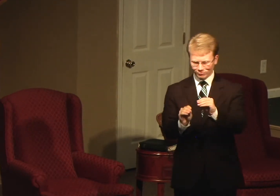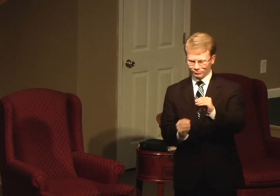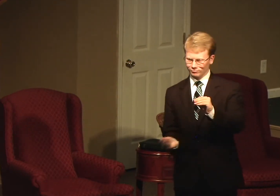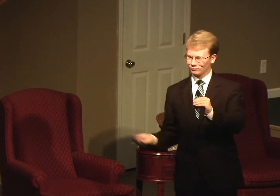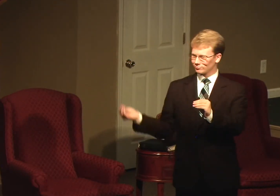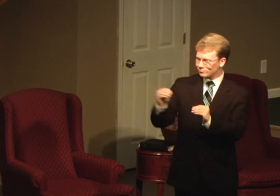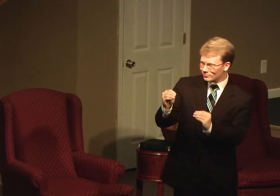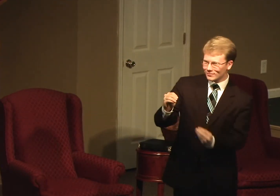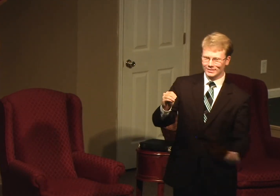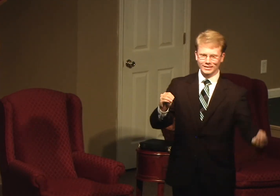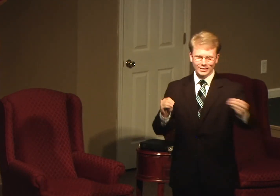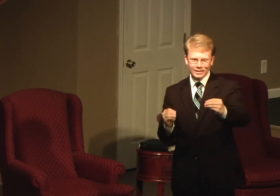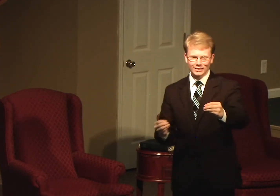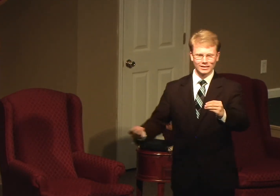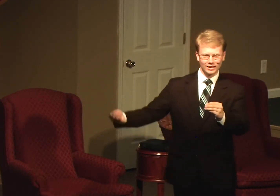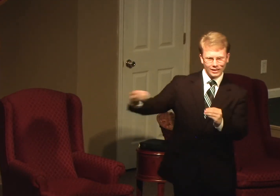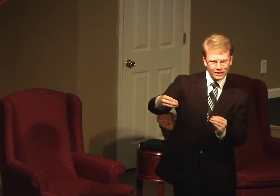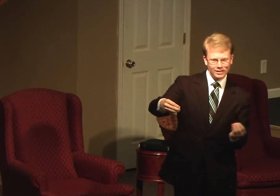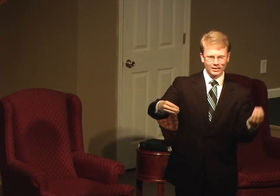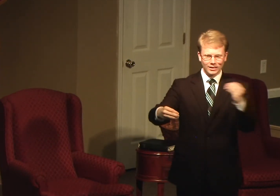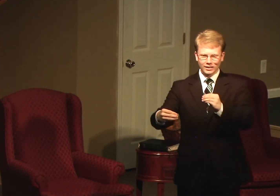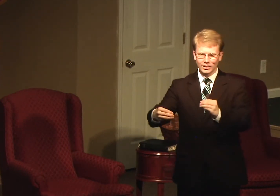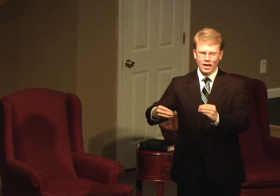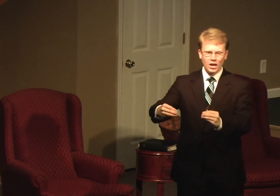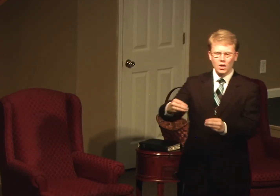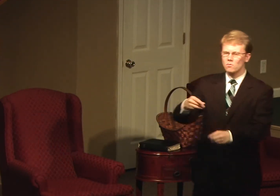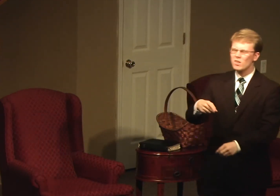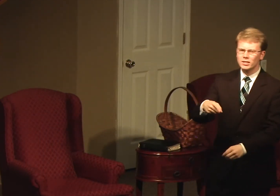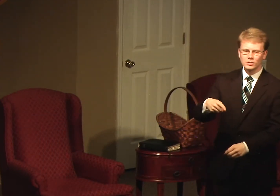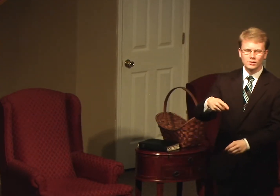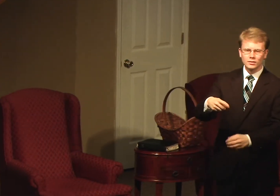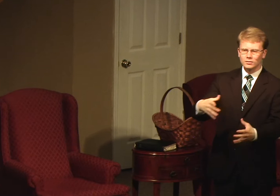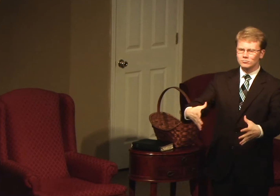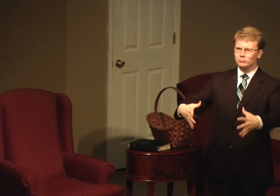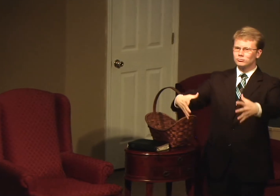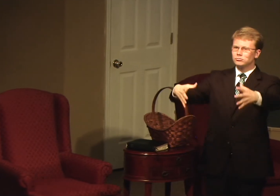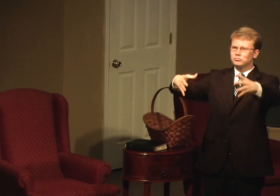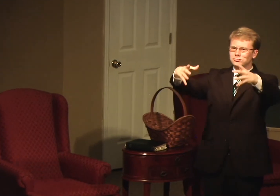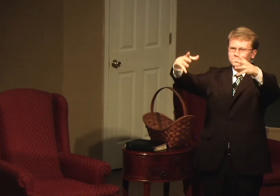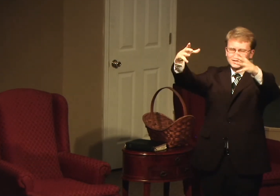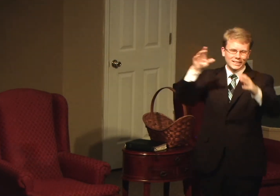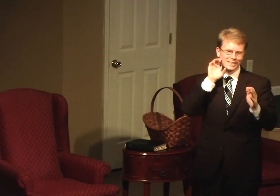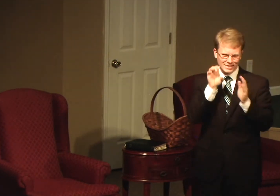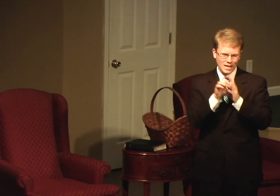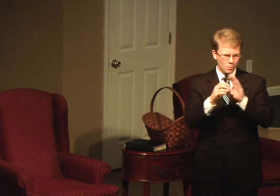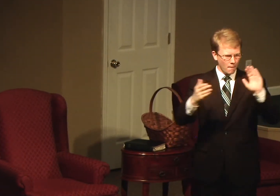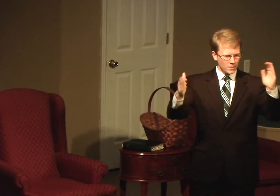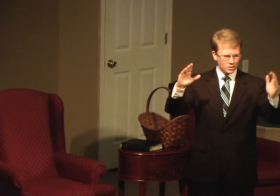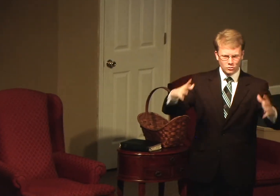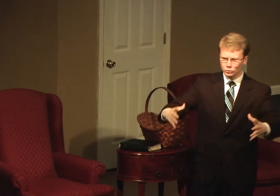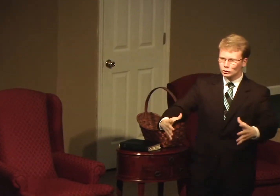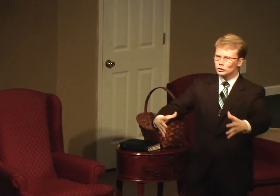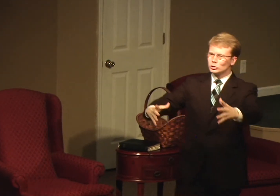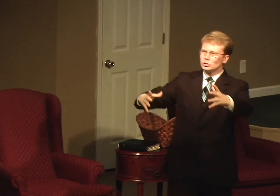lives are being, quote unquote, built and fit together. So that we end up as a